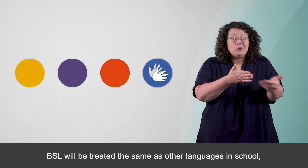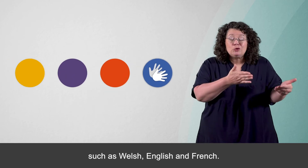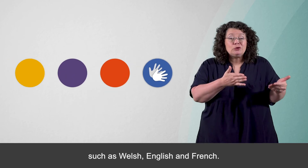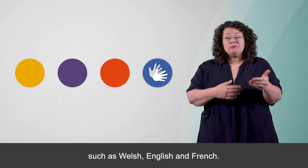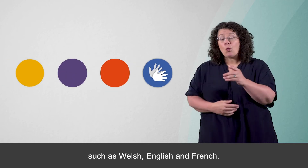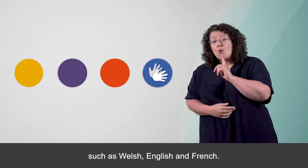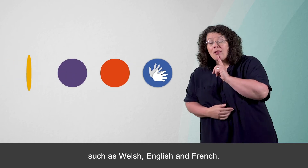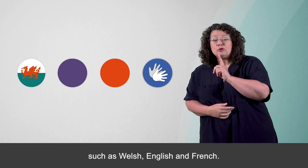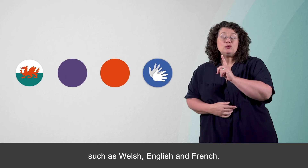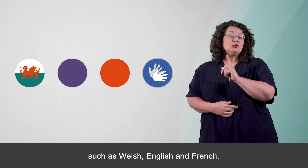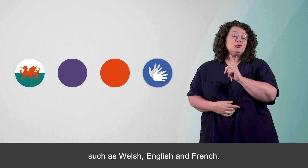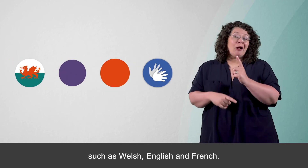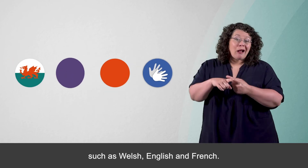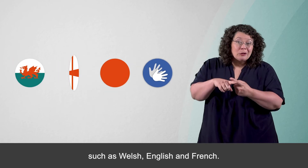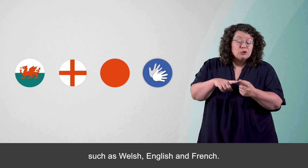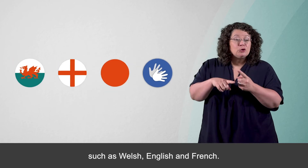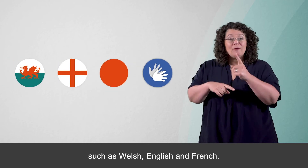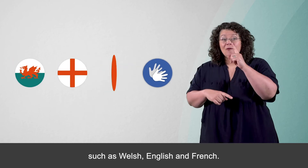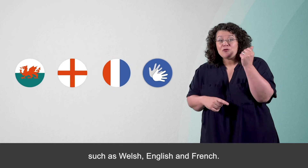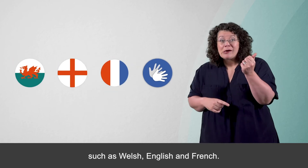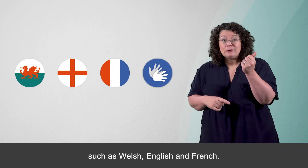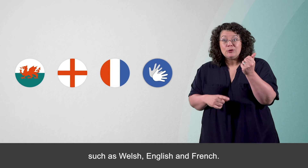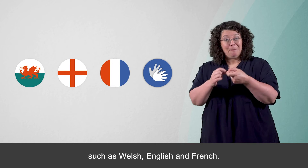such as Welsh, English and French.